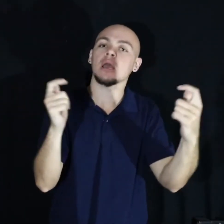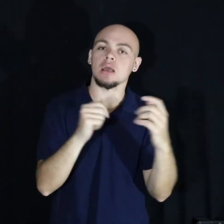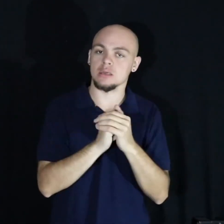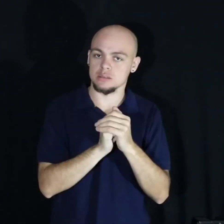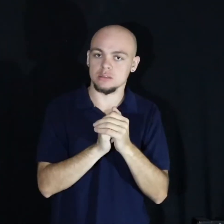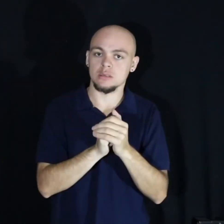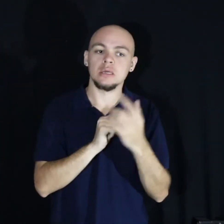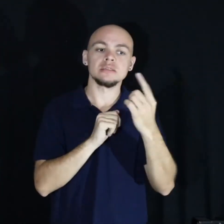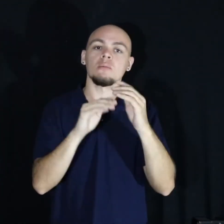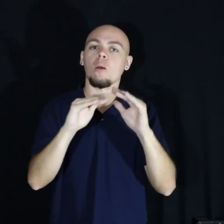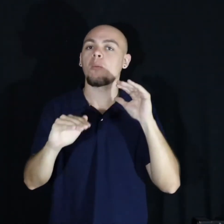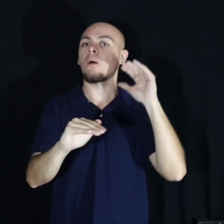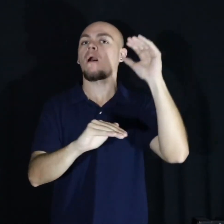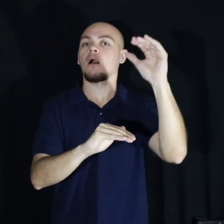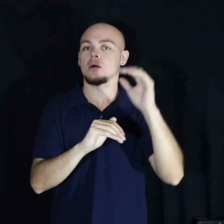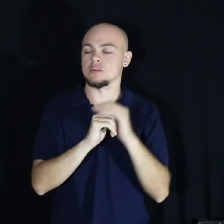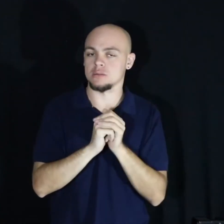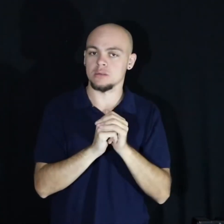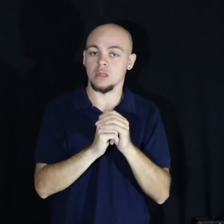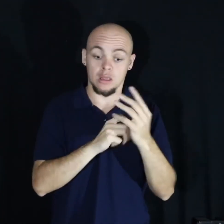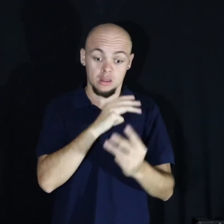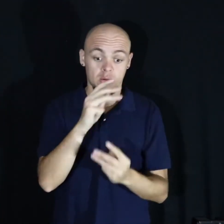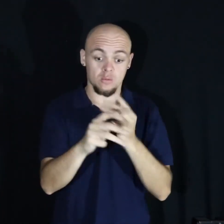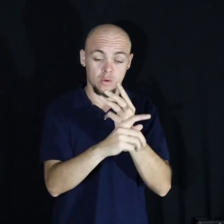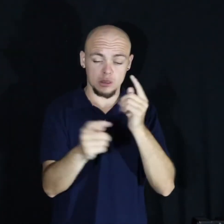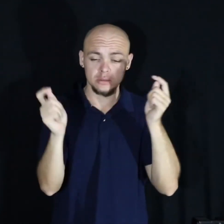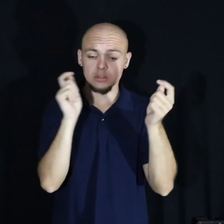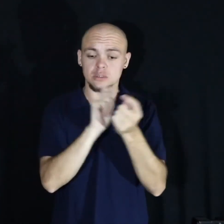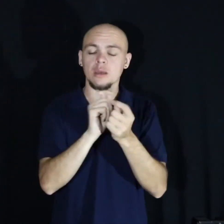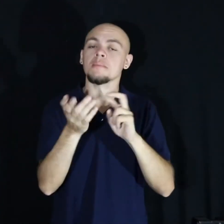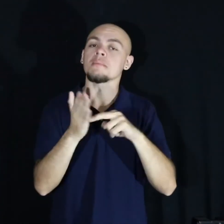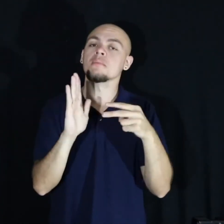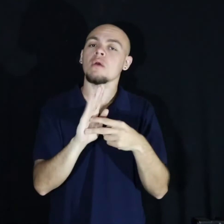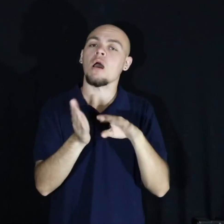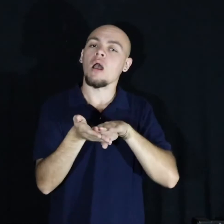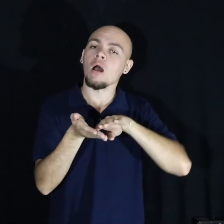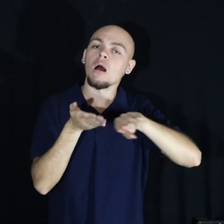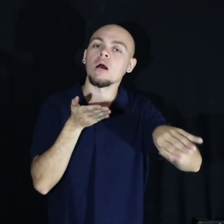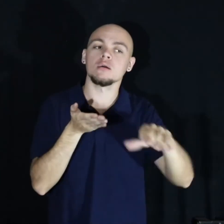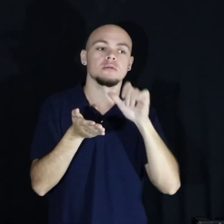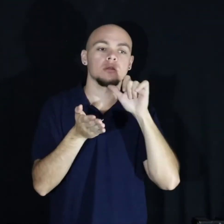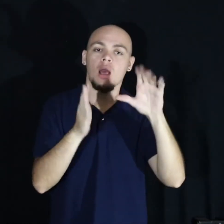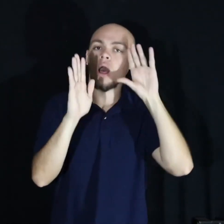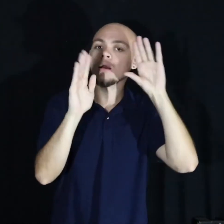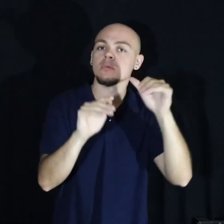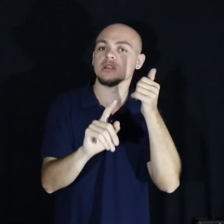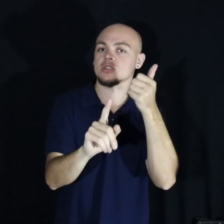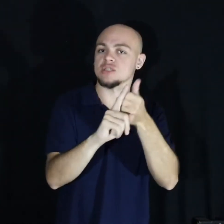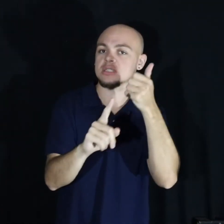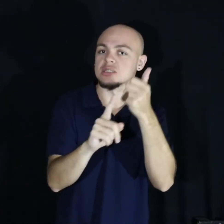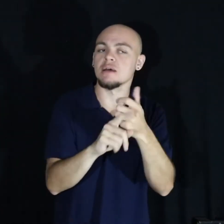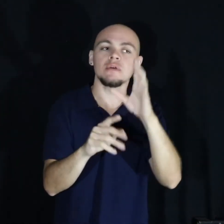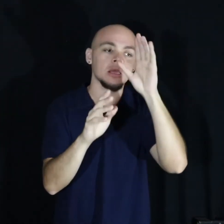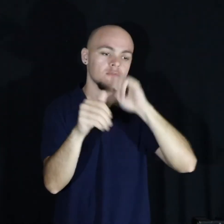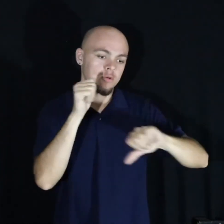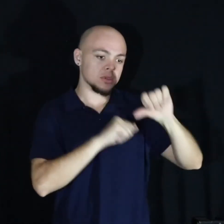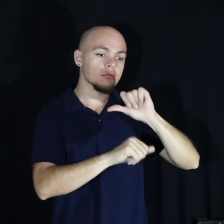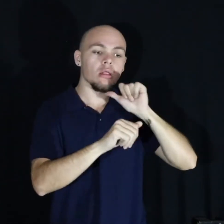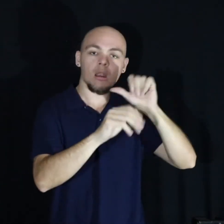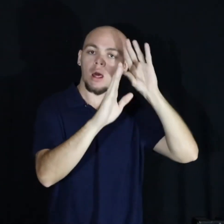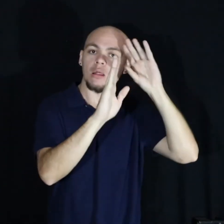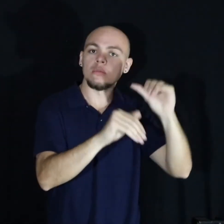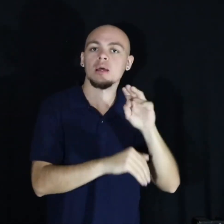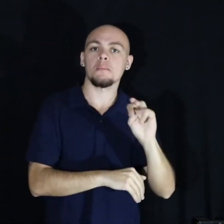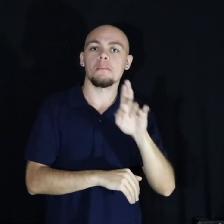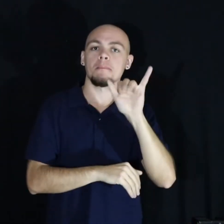something beyond us, as long as we make it about changing the world, we give ourselves an excuse not to expect it every day from ourselves and from each other. Marianne